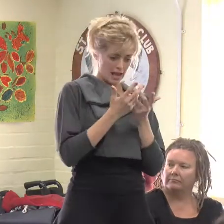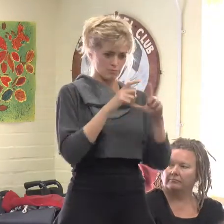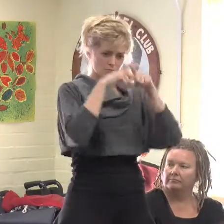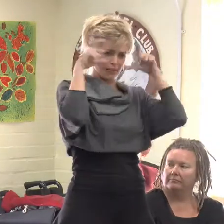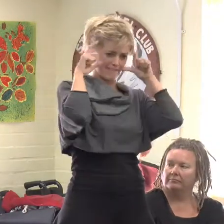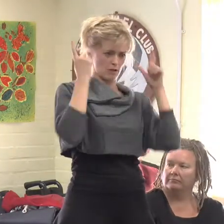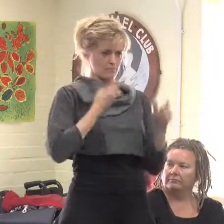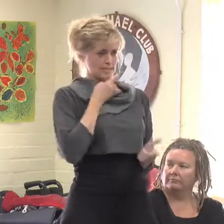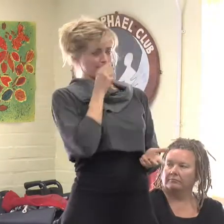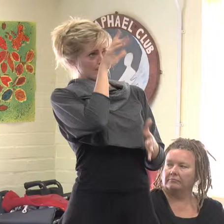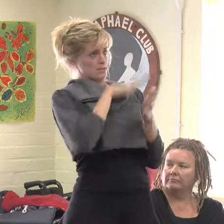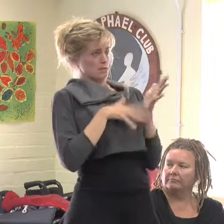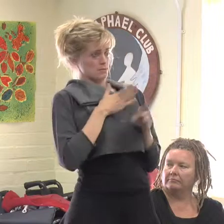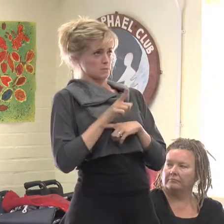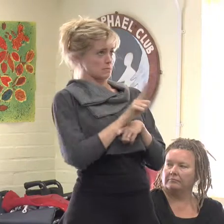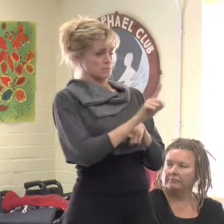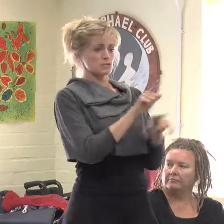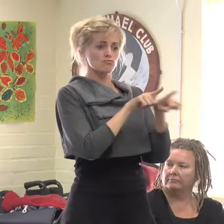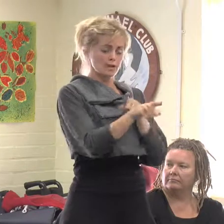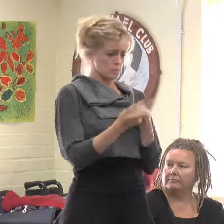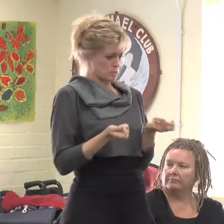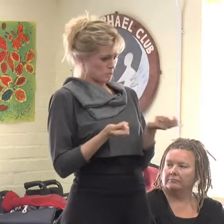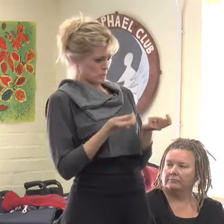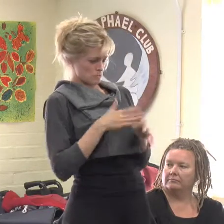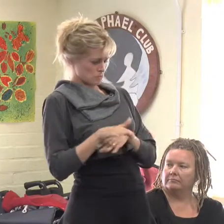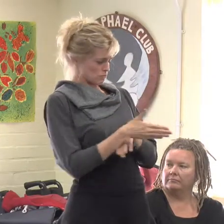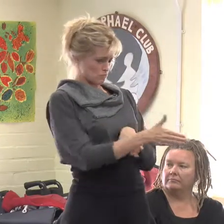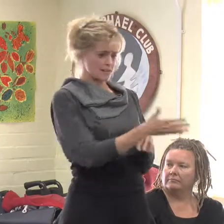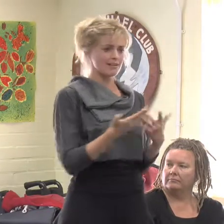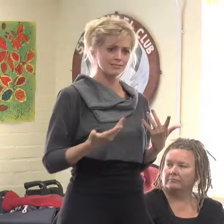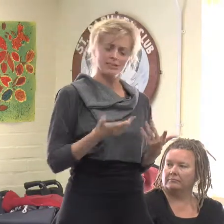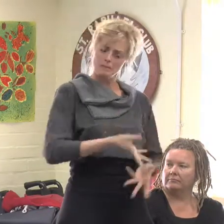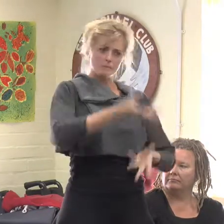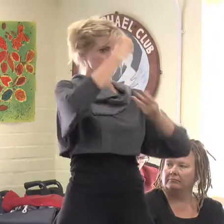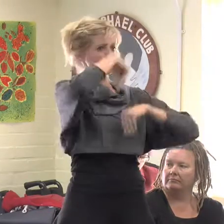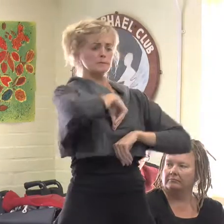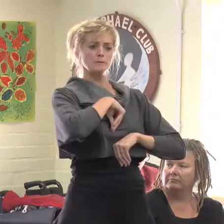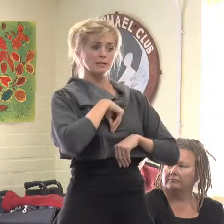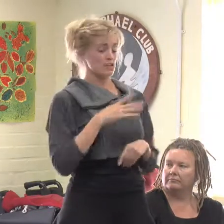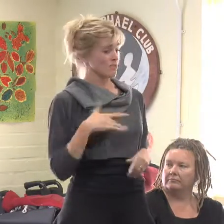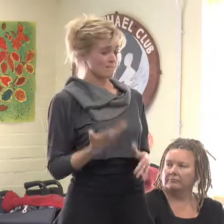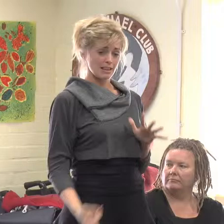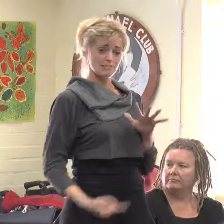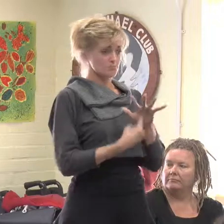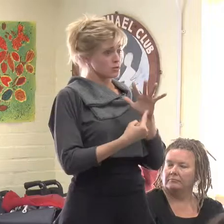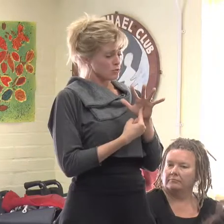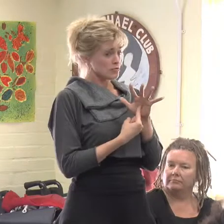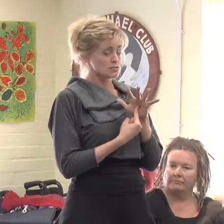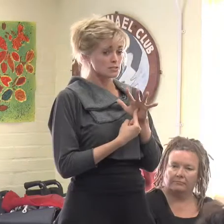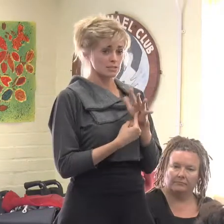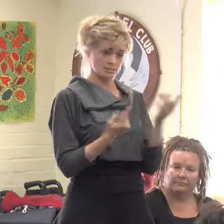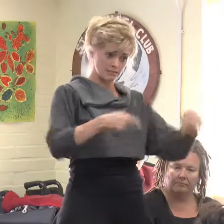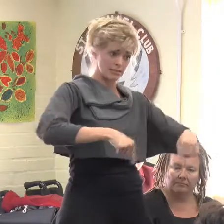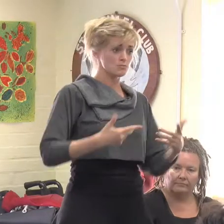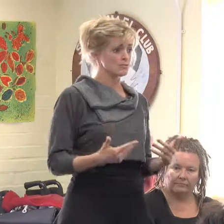time. And I hope we'll talk about most of it later on. But this is a really important issue. So thank you for coming, and make sure that all of us think about